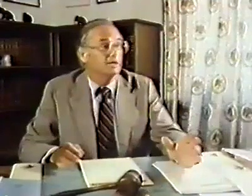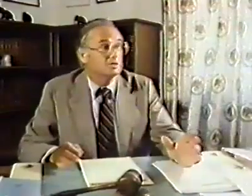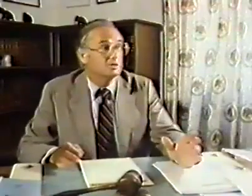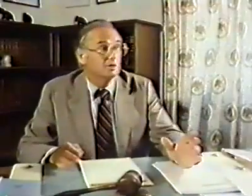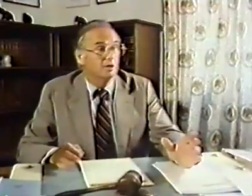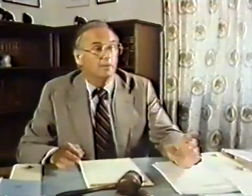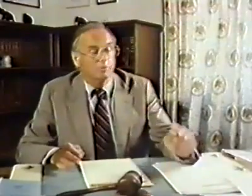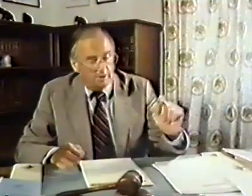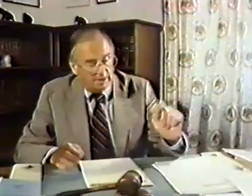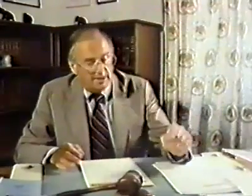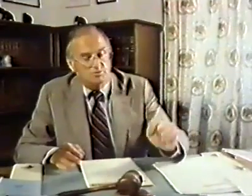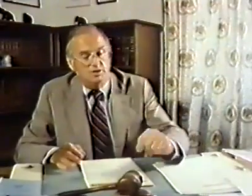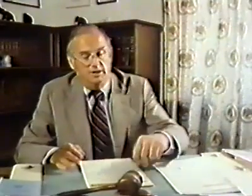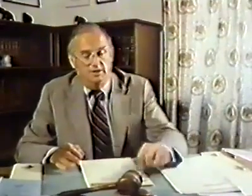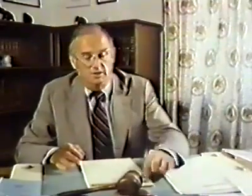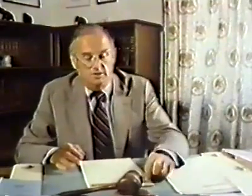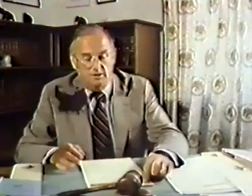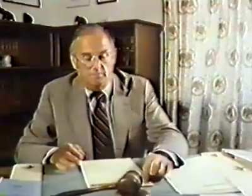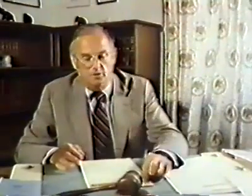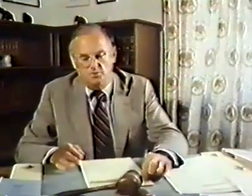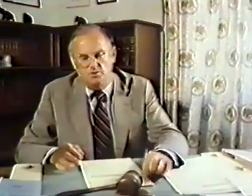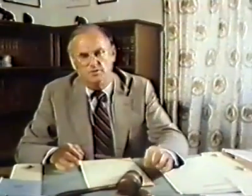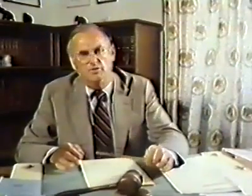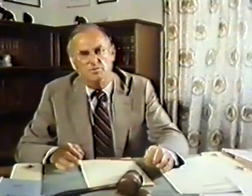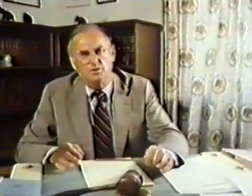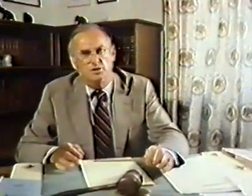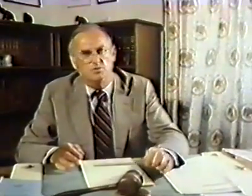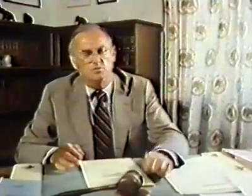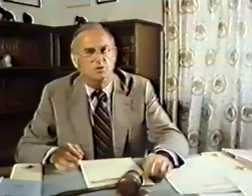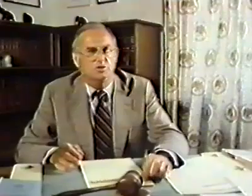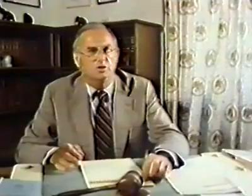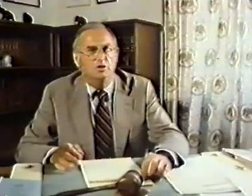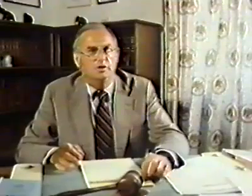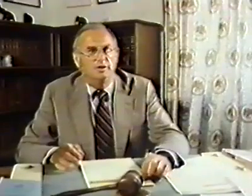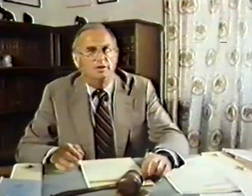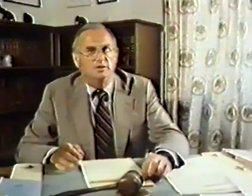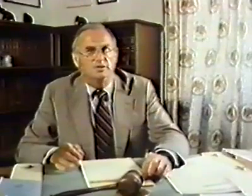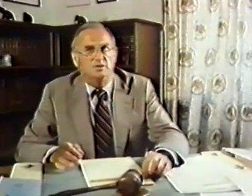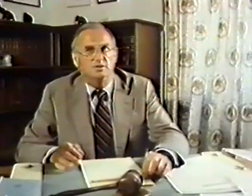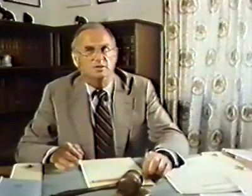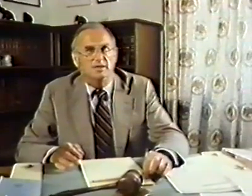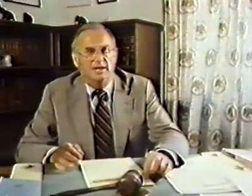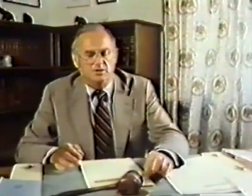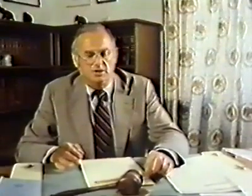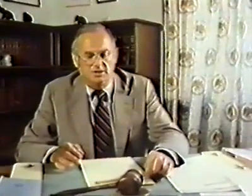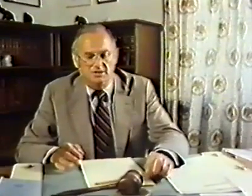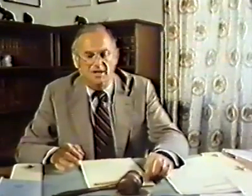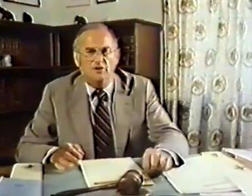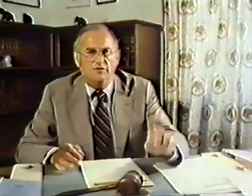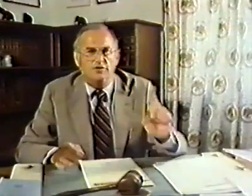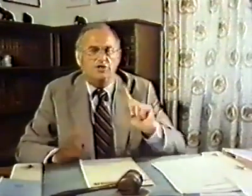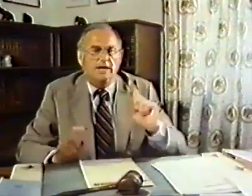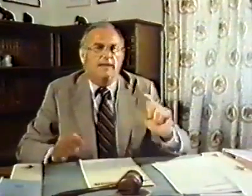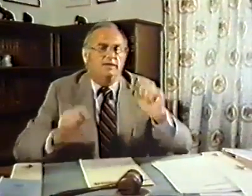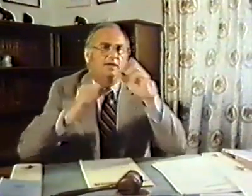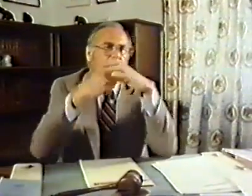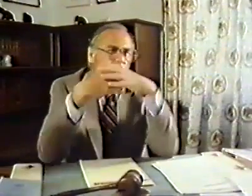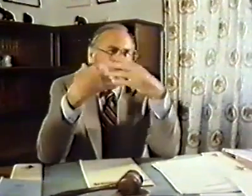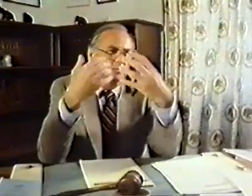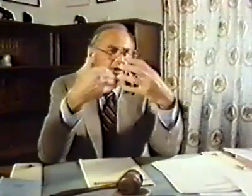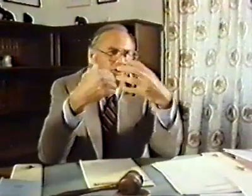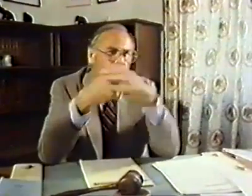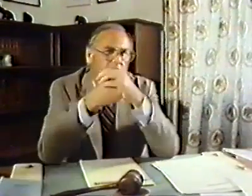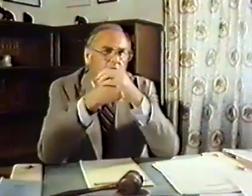cut taxes. But what I am saying is that the purpose of government, it seems to me, is not, it's not an artificiality